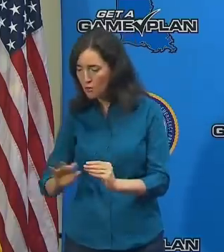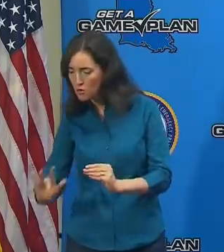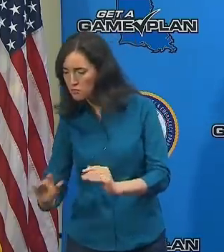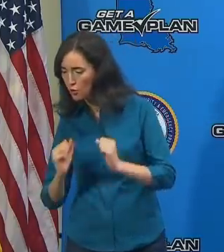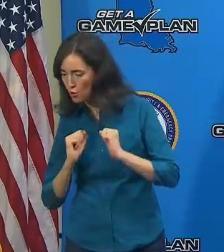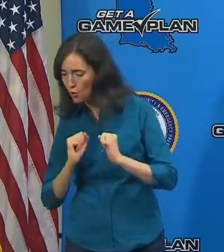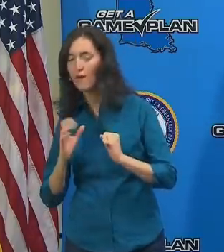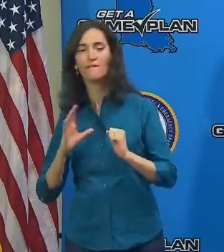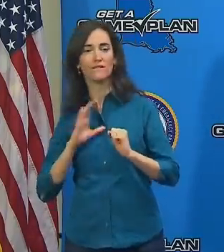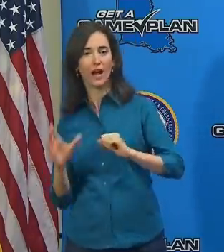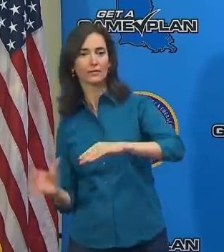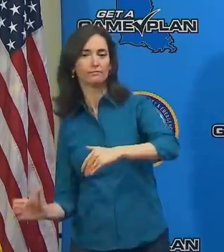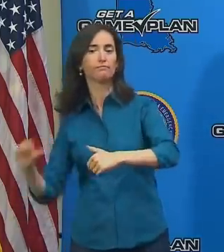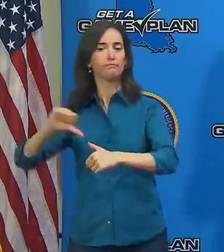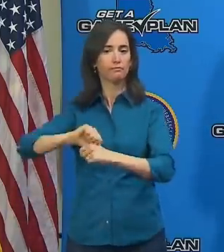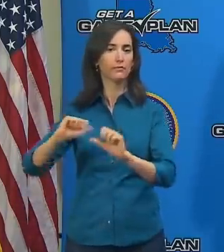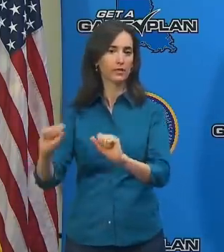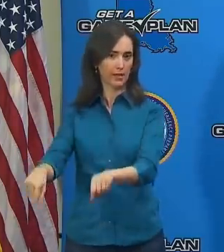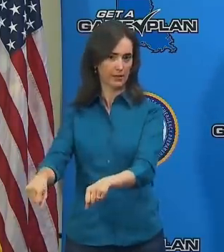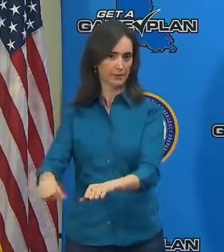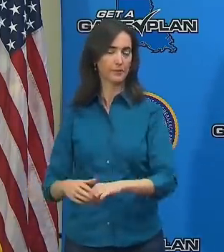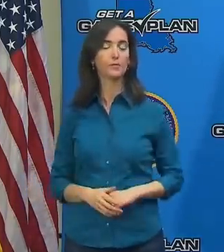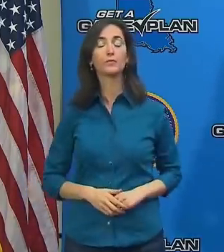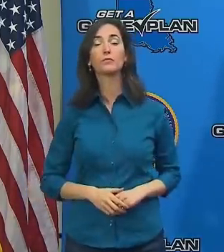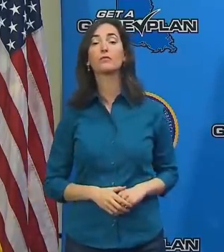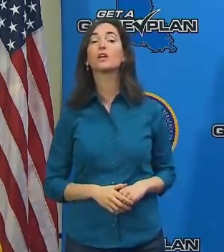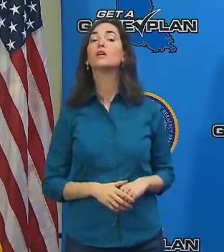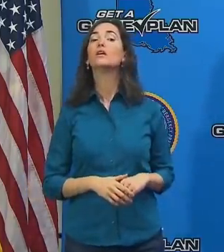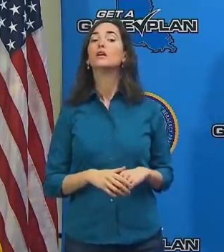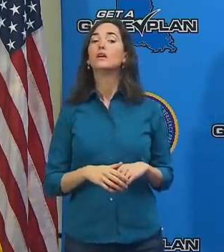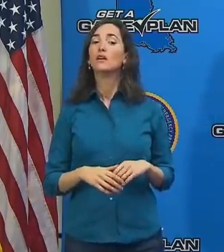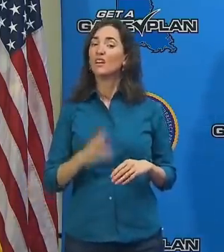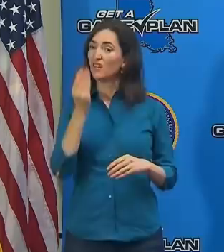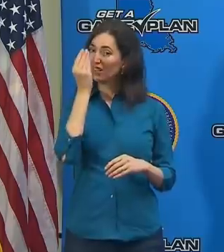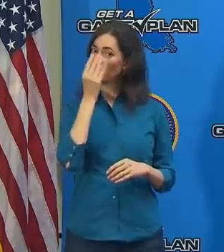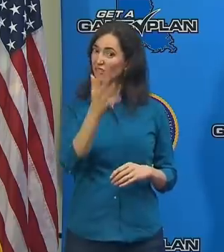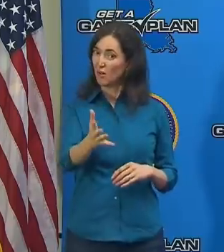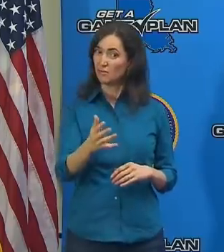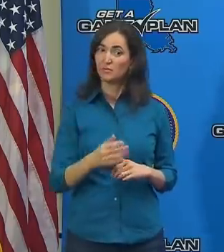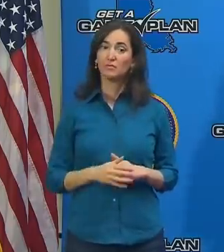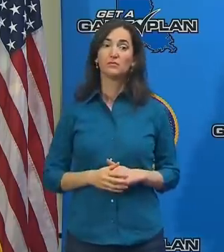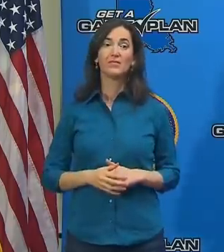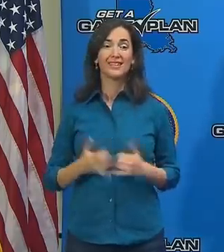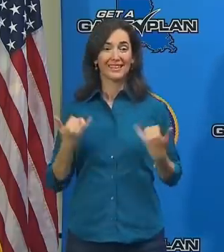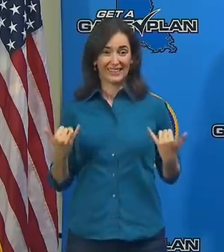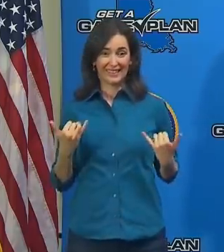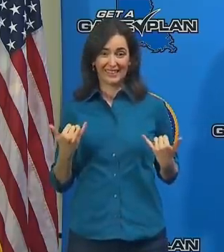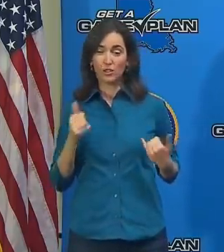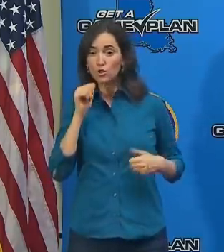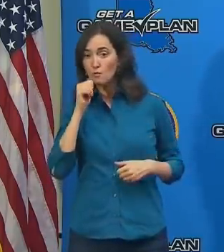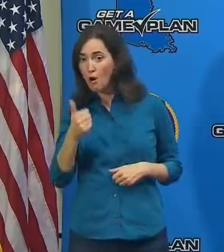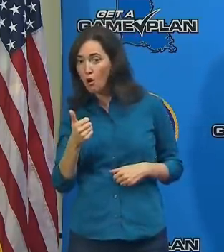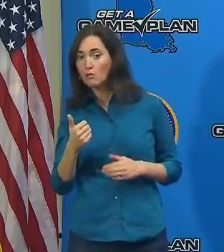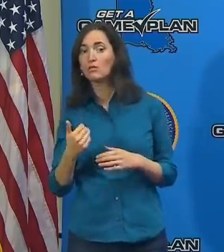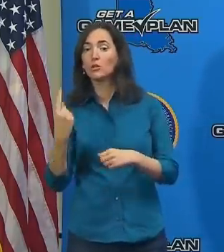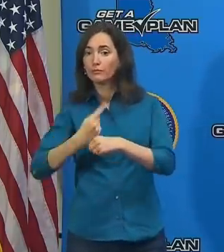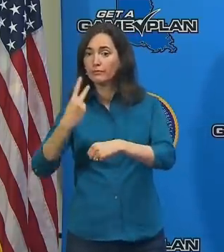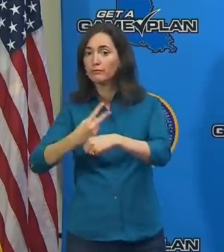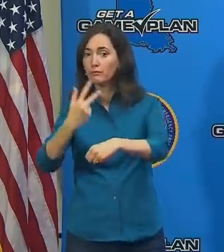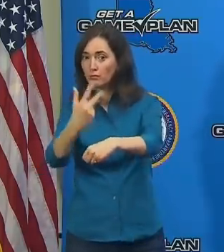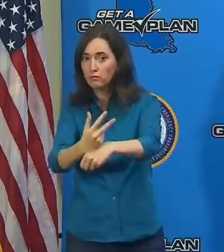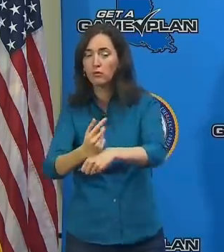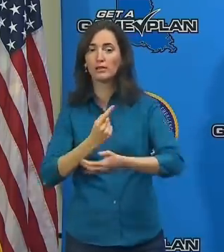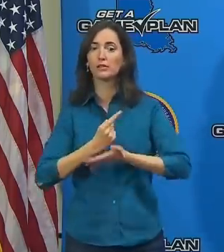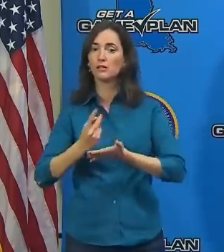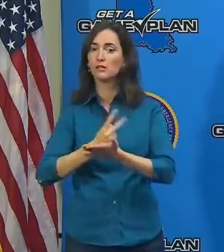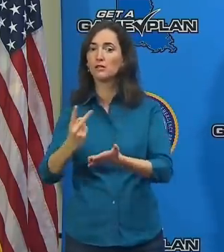In closing, and before I take some questions, there is no doubt that the coming days and weeks are going to be extremely difficult